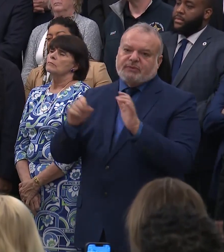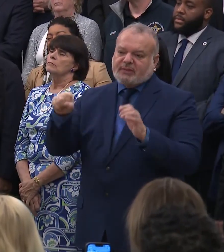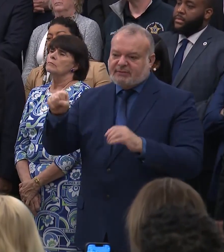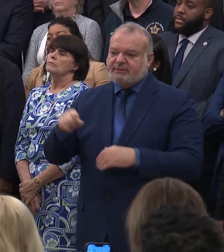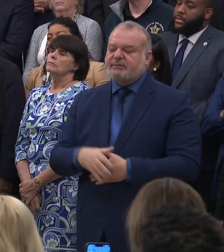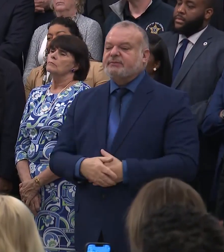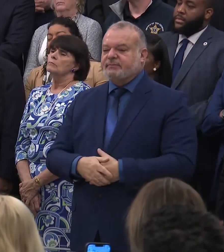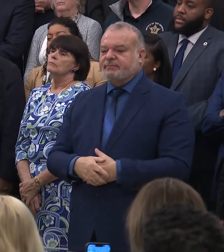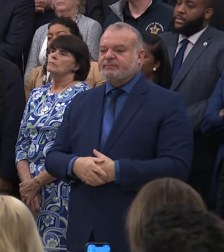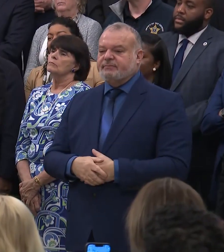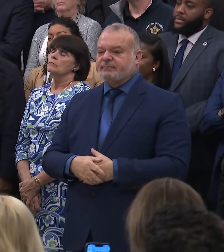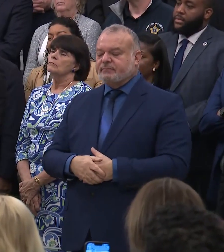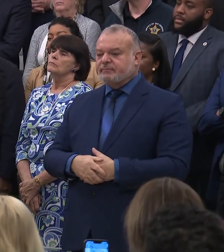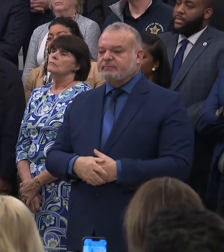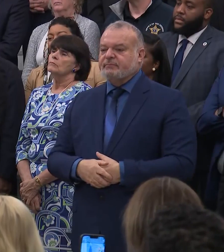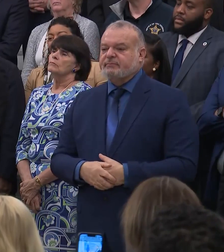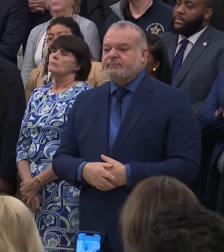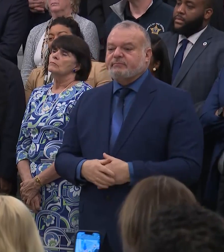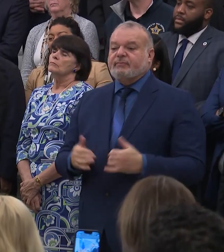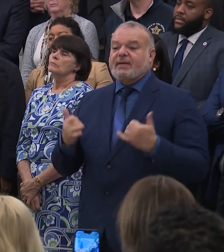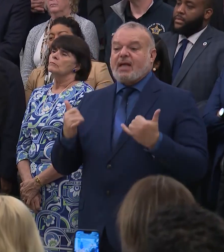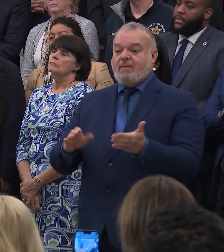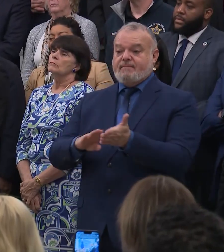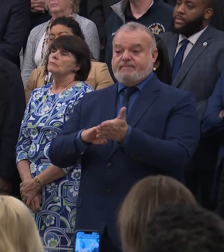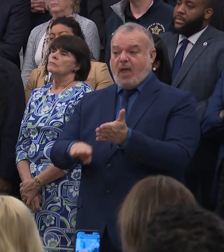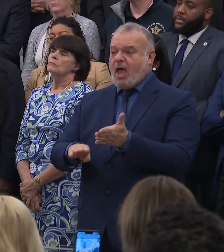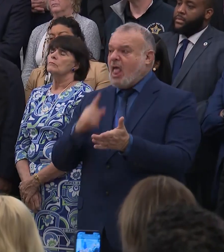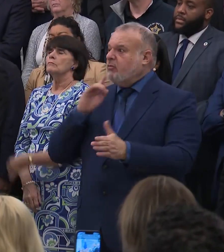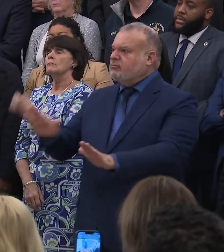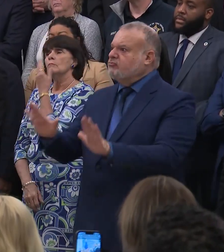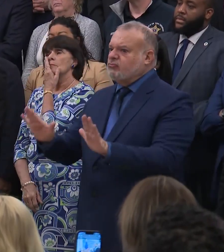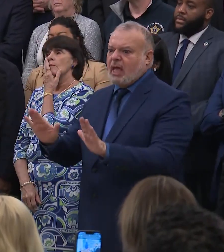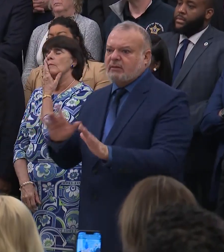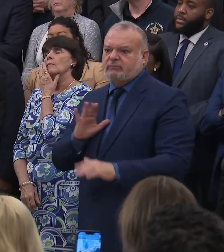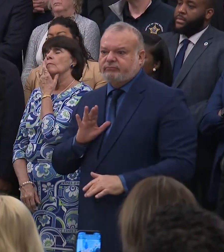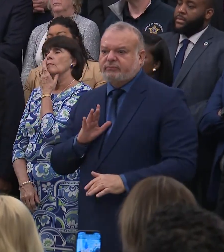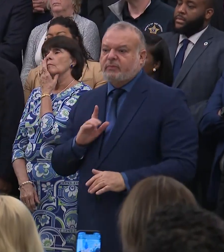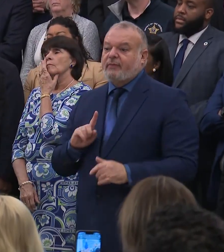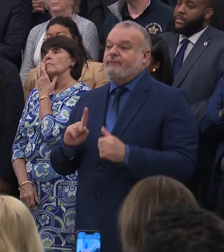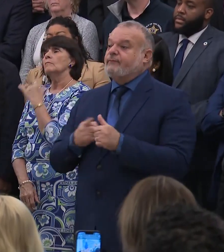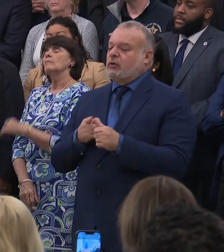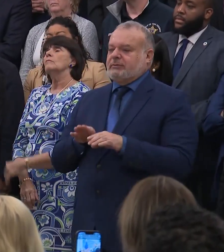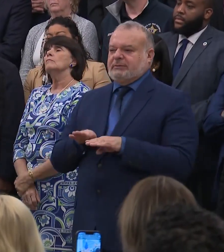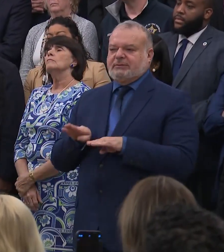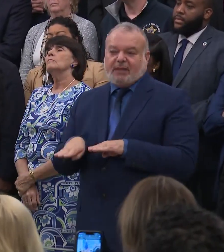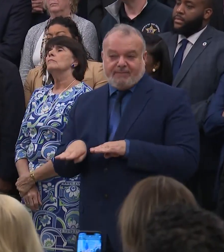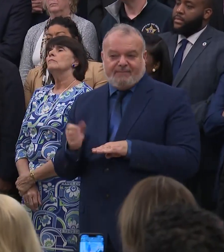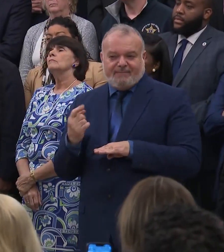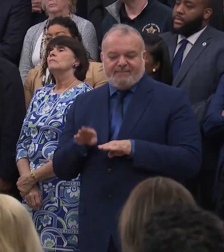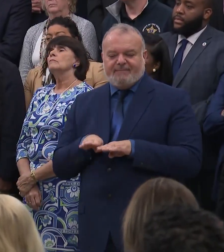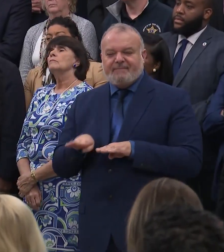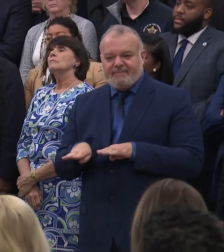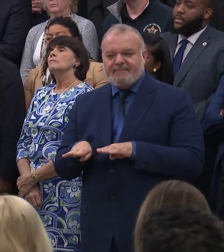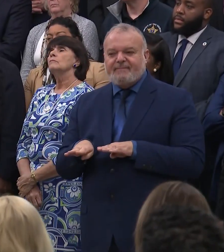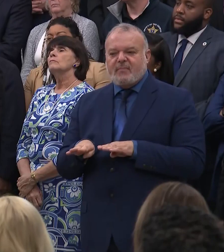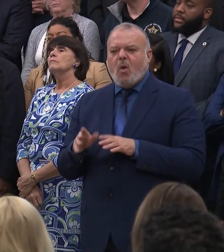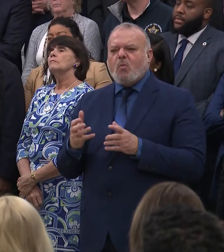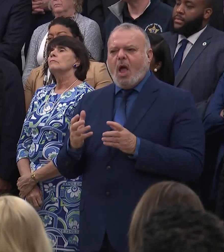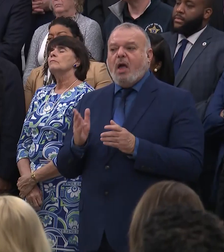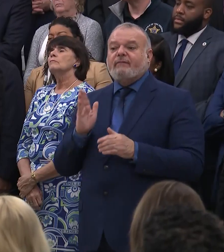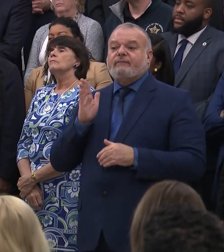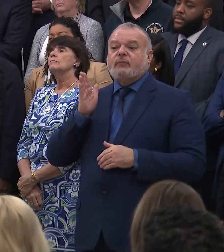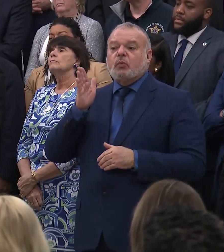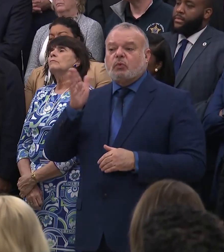Pardoning for simple possession is great, but it's just the first step. We need to get to a point where we pardon individuals for all